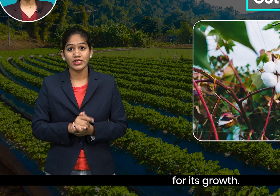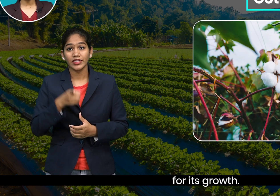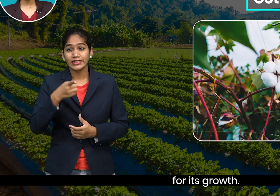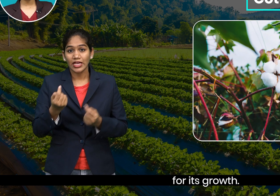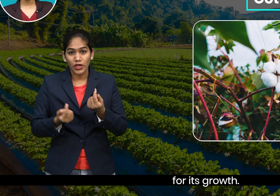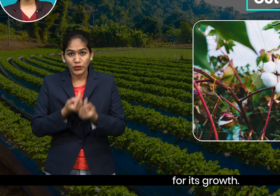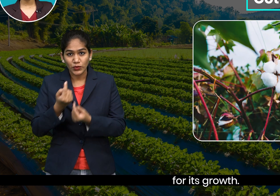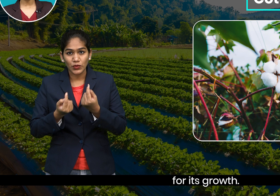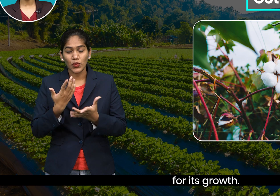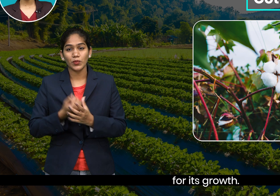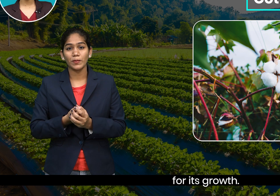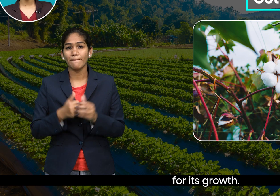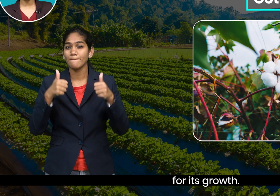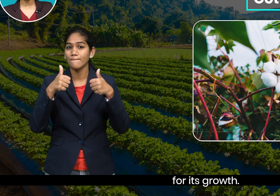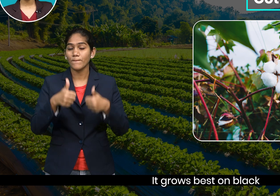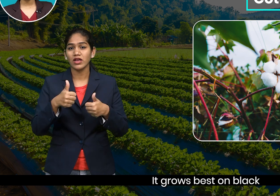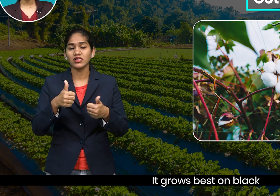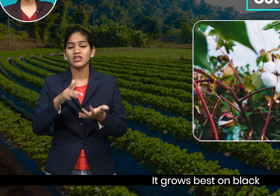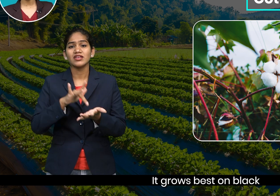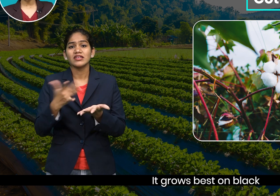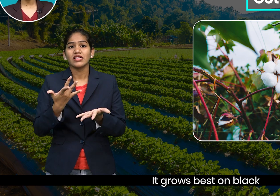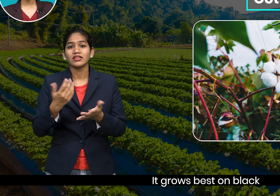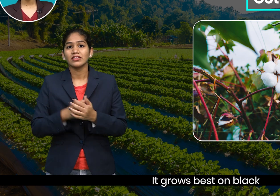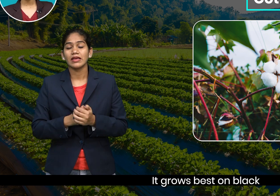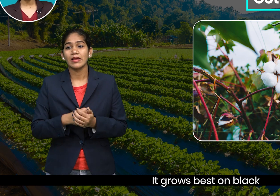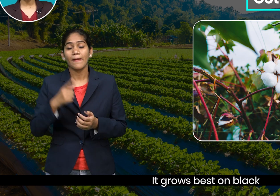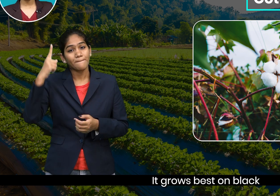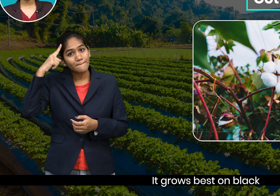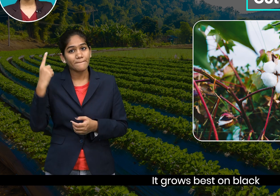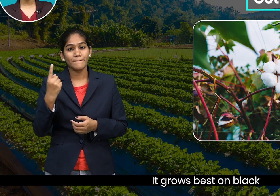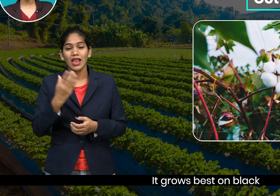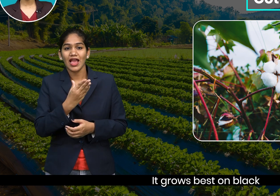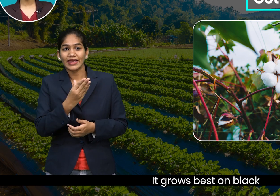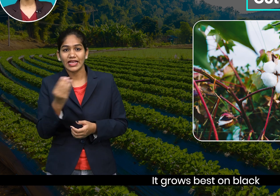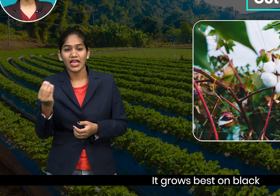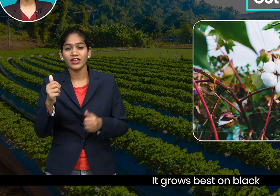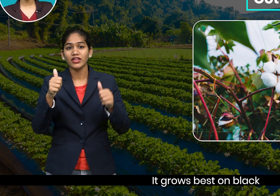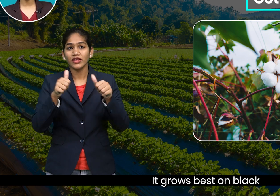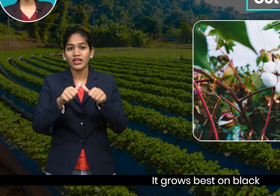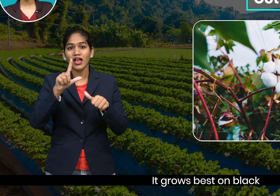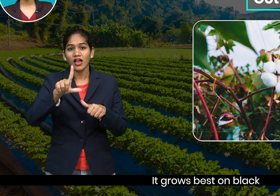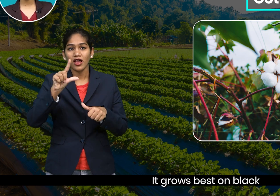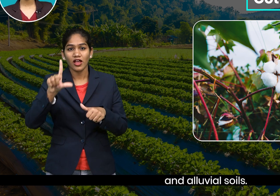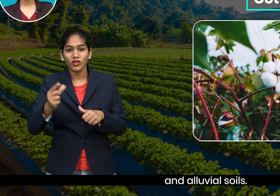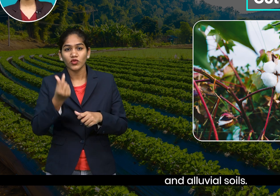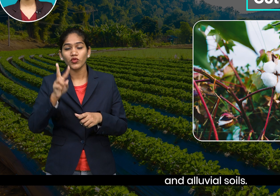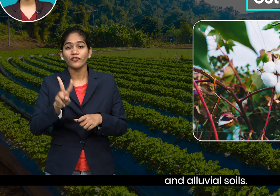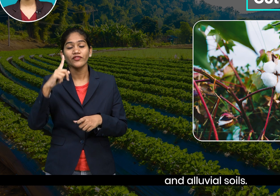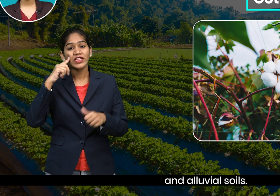It grows best on black and alluvial soils.